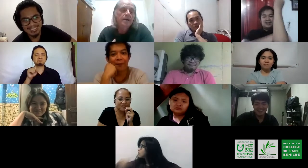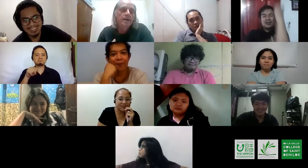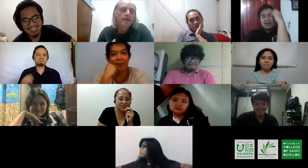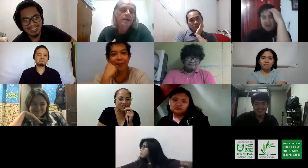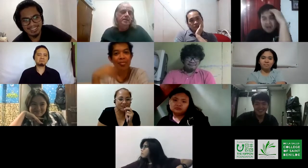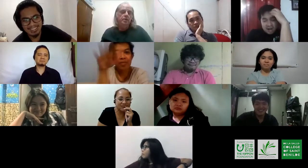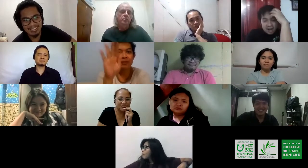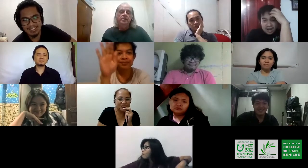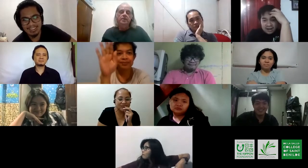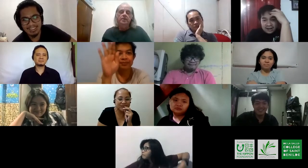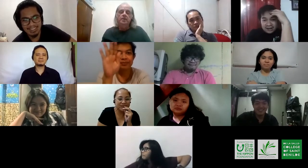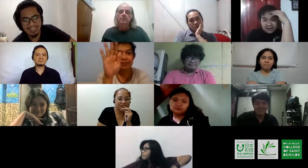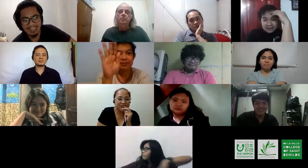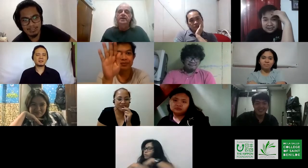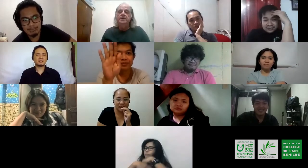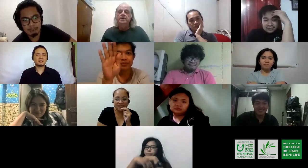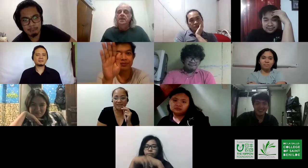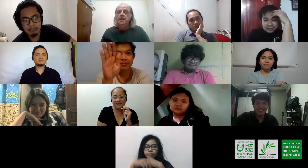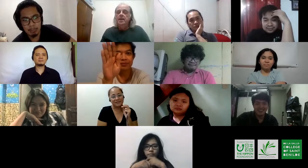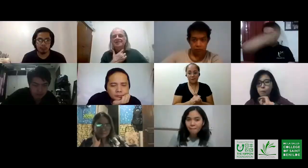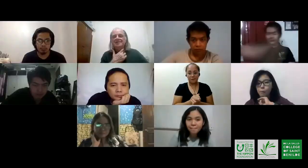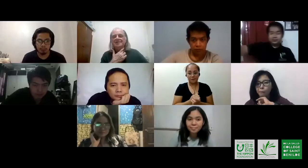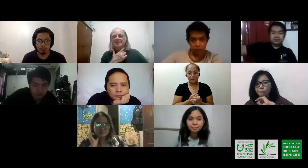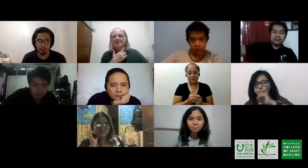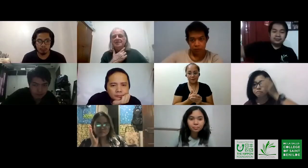Okay, let's take a quick break.